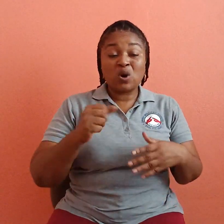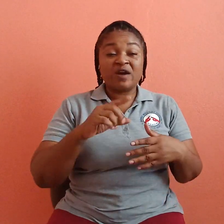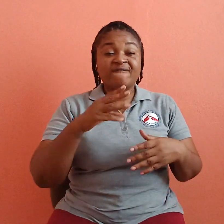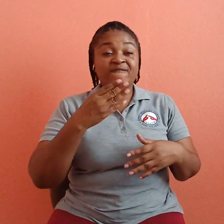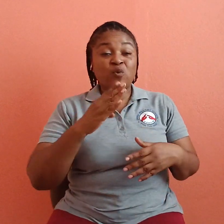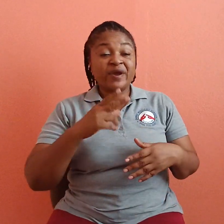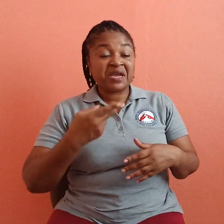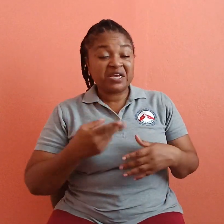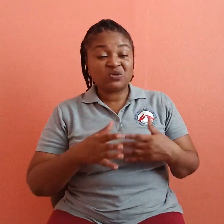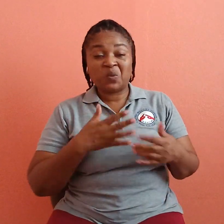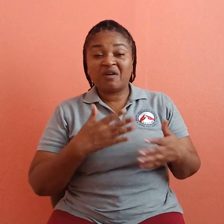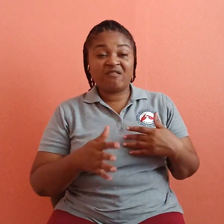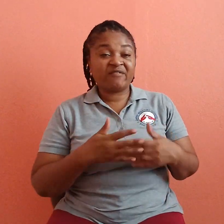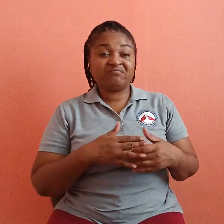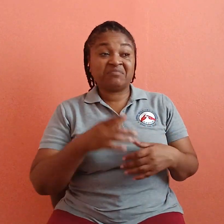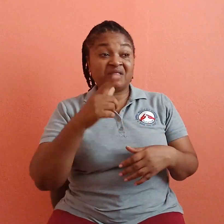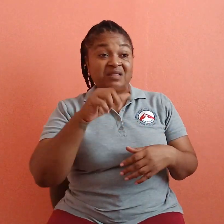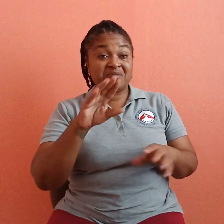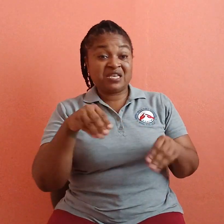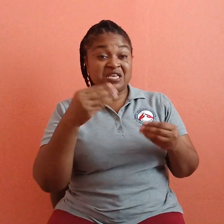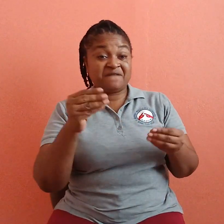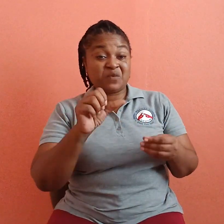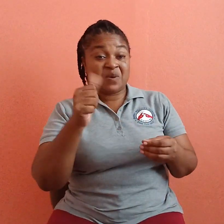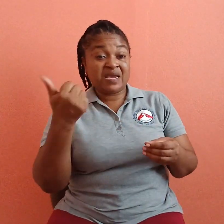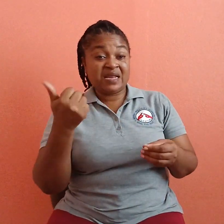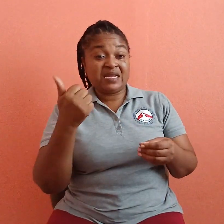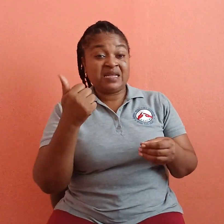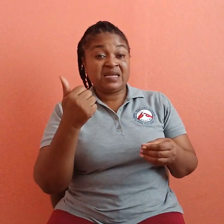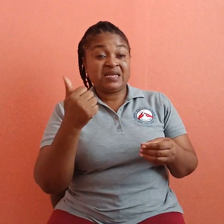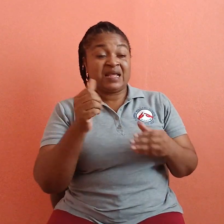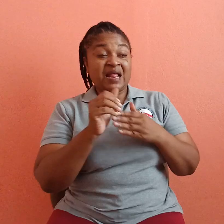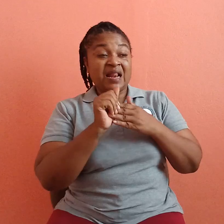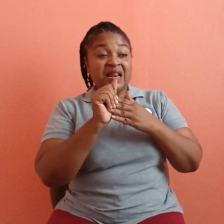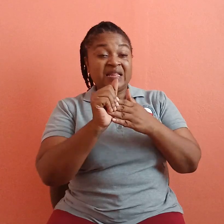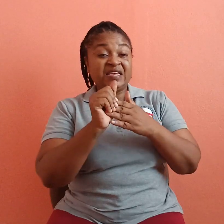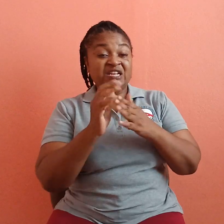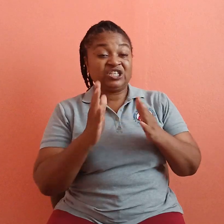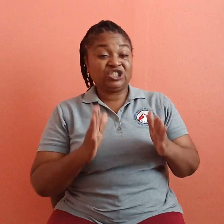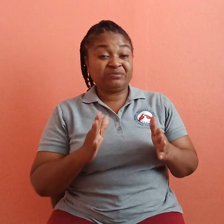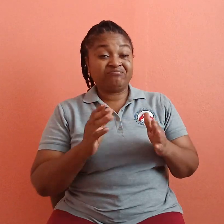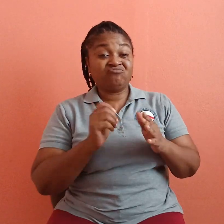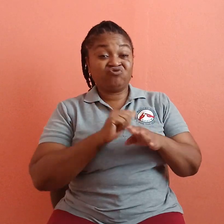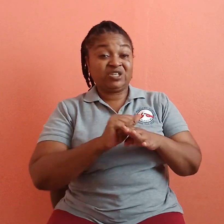they give you any kind of leadership training?